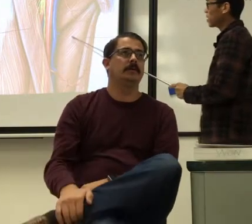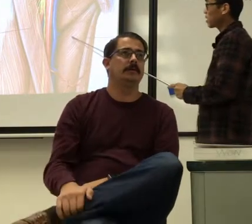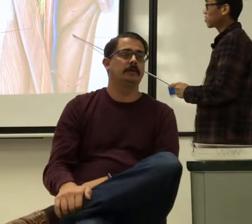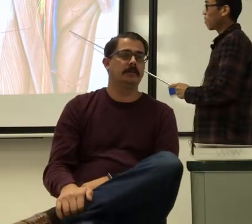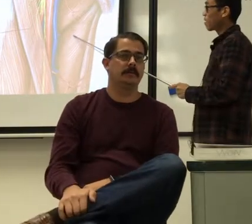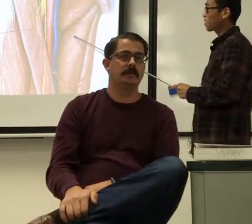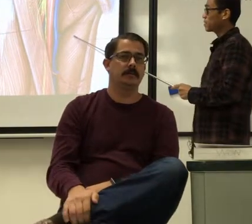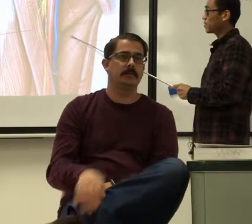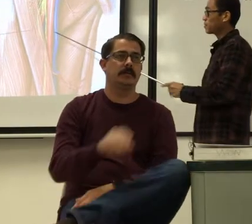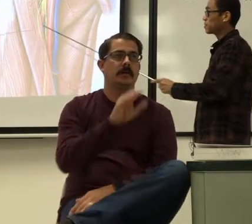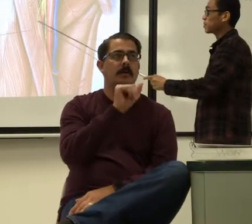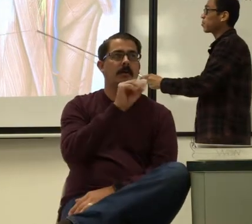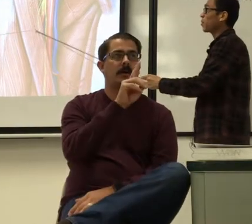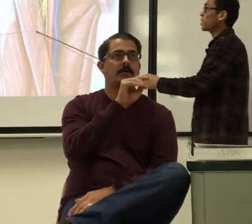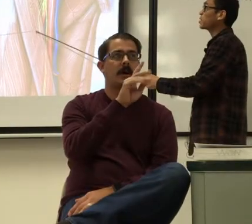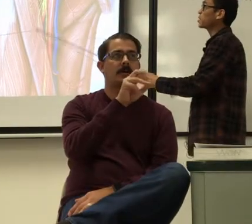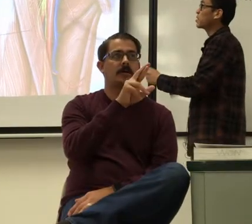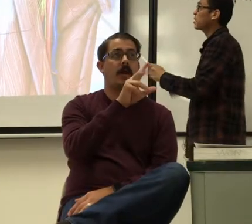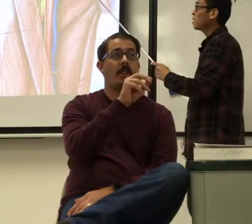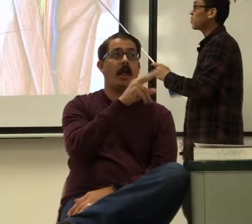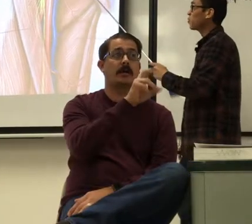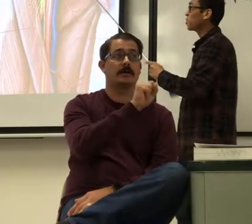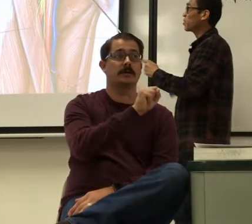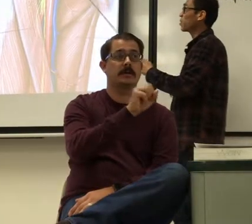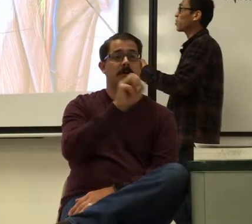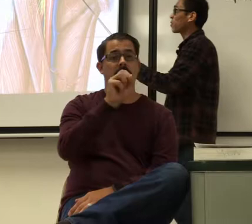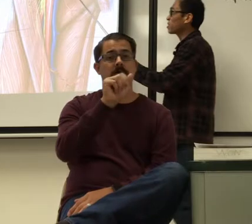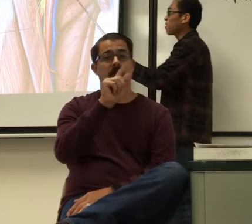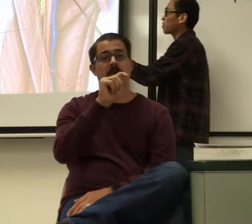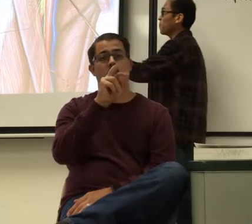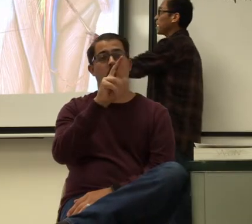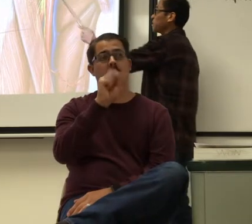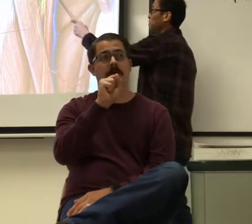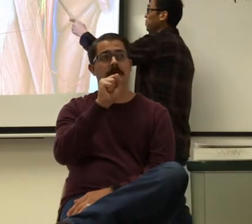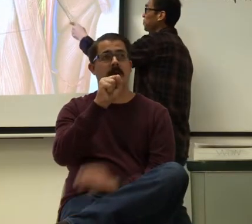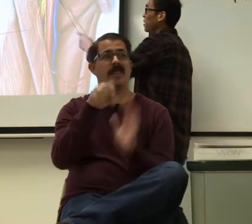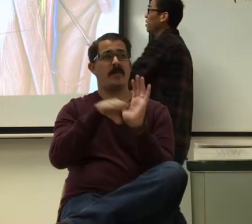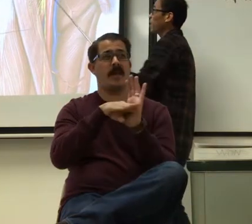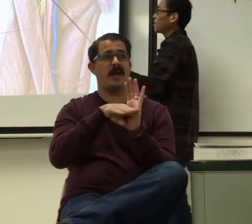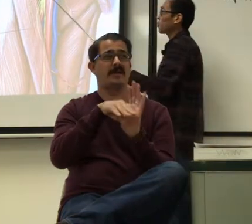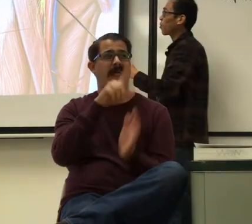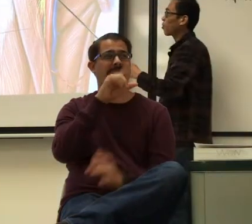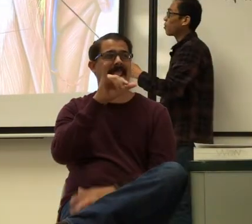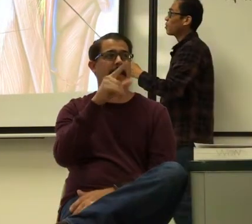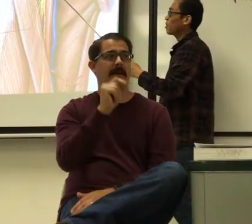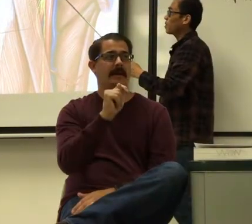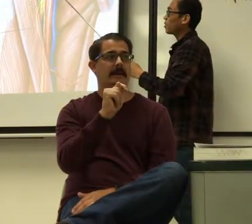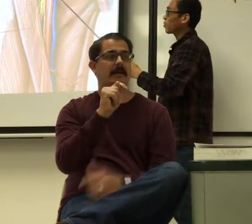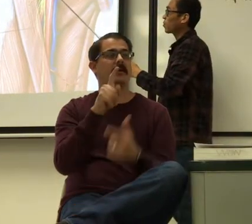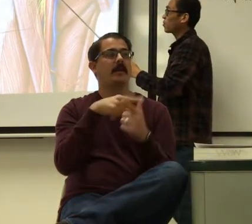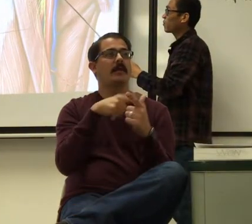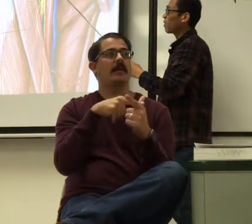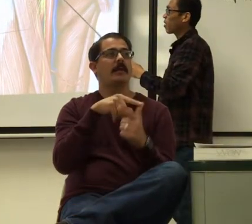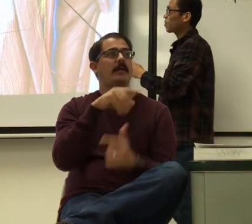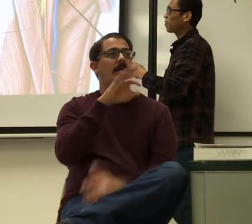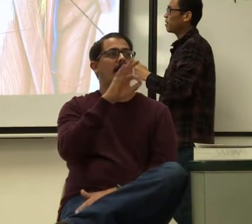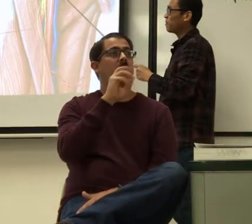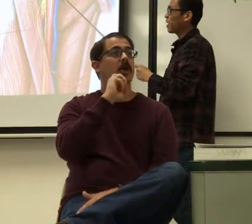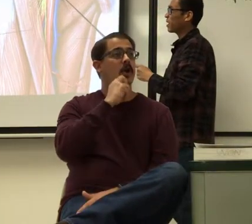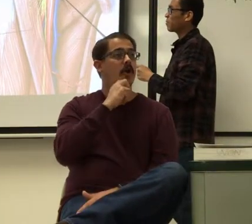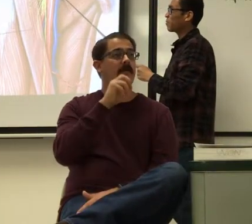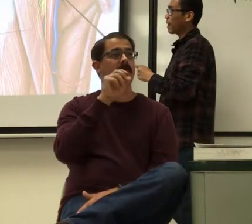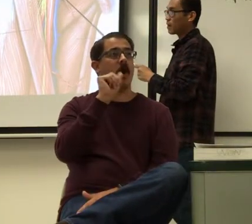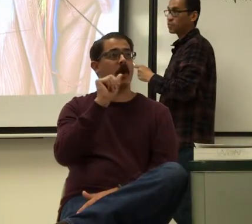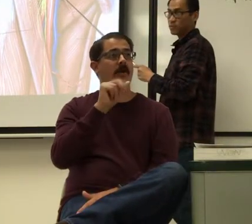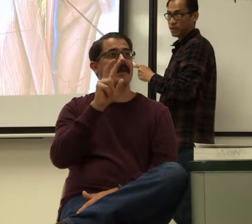There's the adductor longus, there's the sartorius. The inguinal ligament runs along the base here. Femoral nerve, artery, and